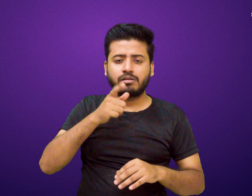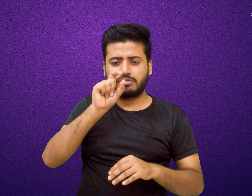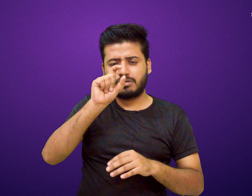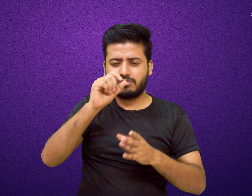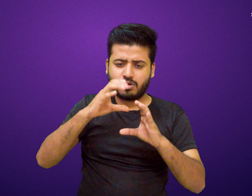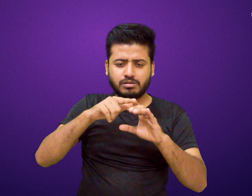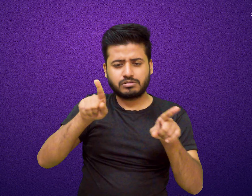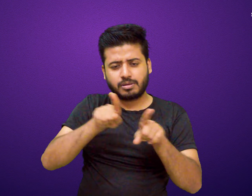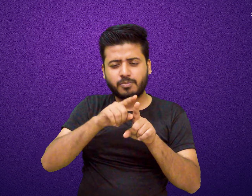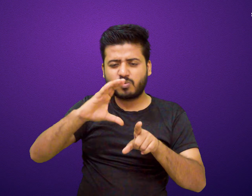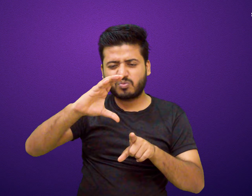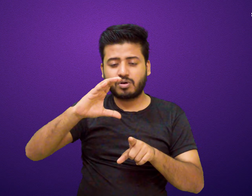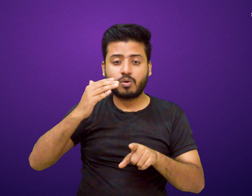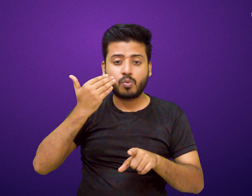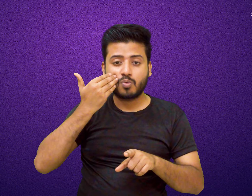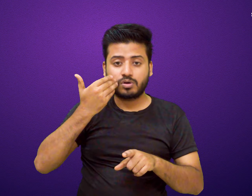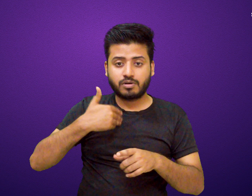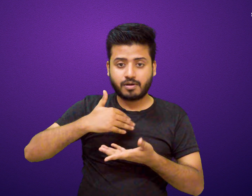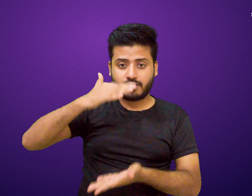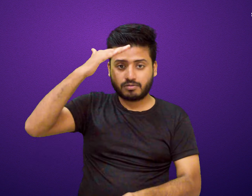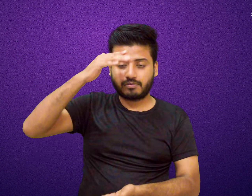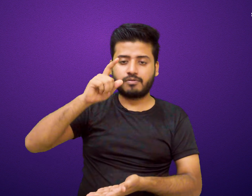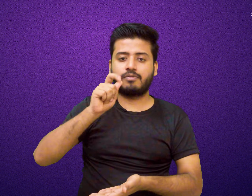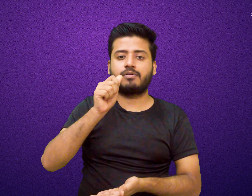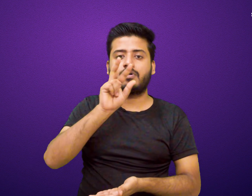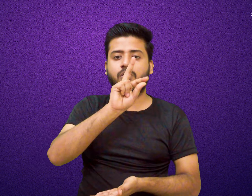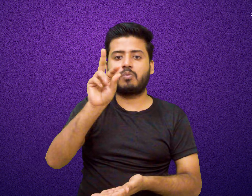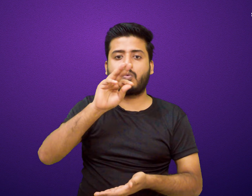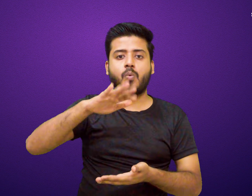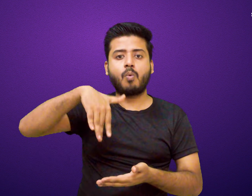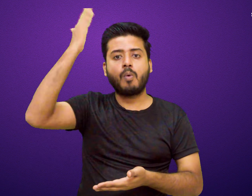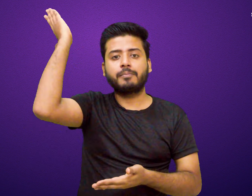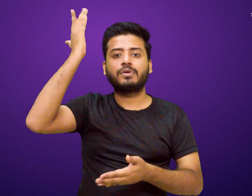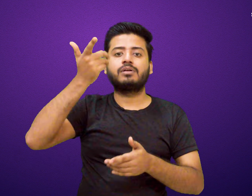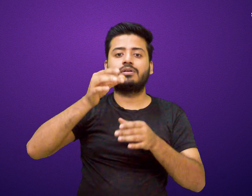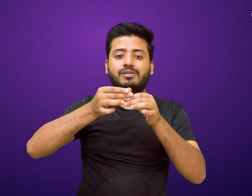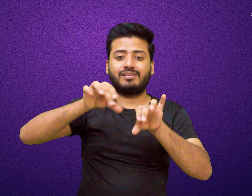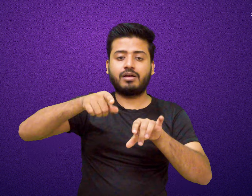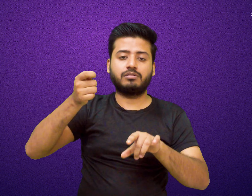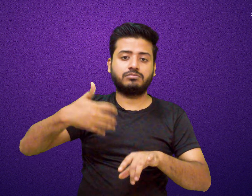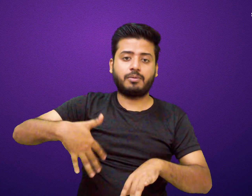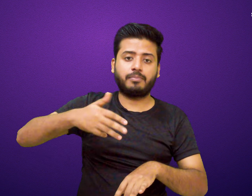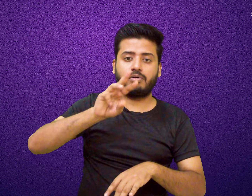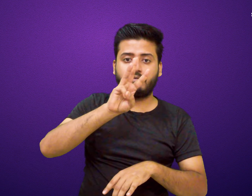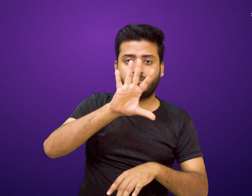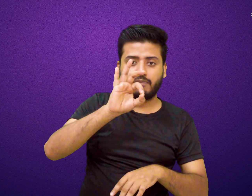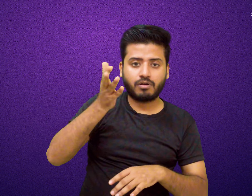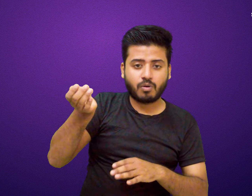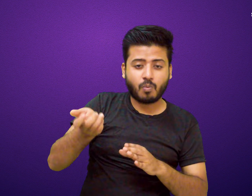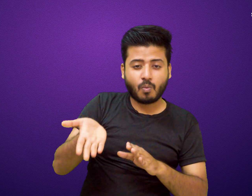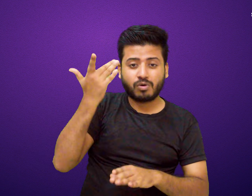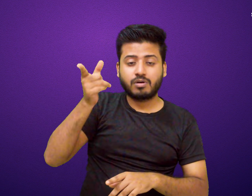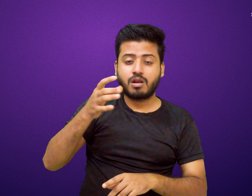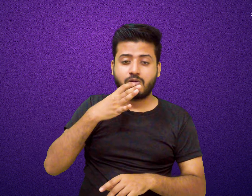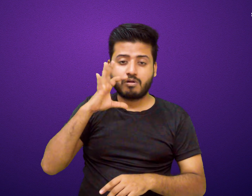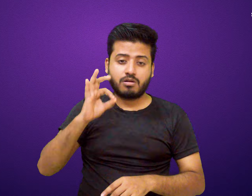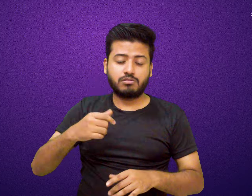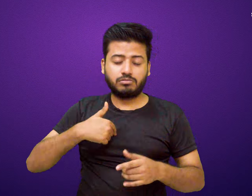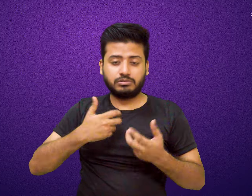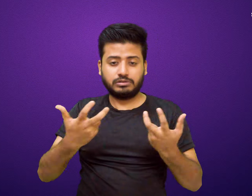a high-quality wash with a gentler formula. Godrej Easy. This liquid detergent is formulated to be gentle on clothes, making